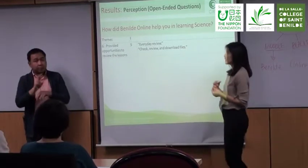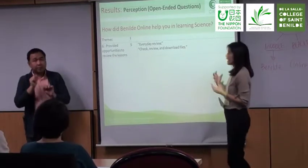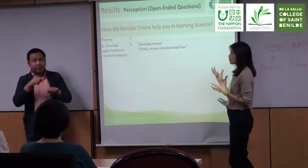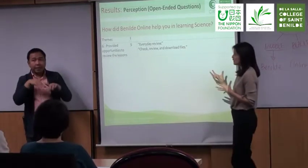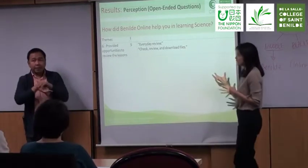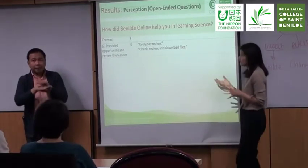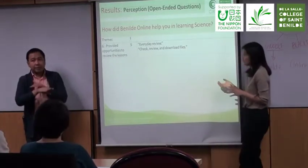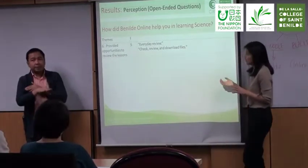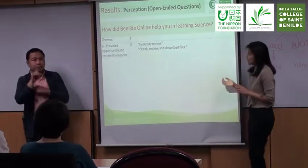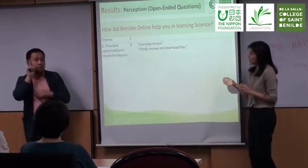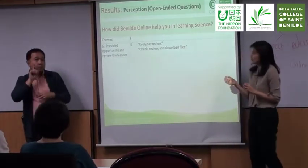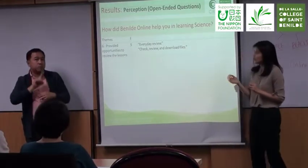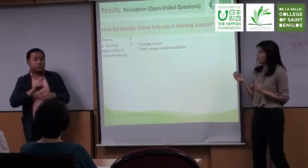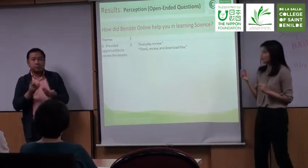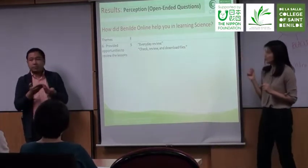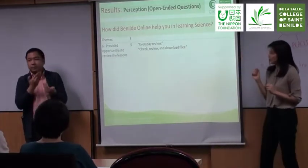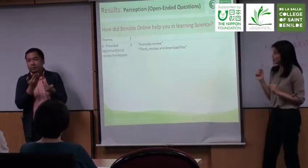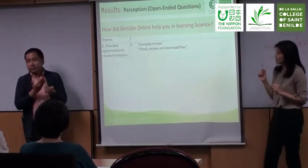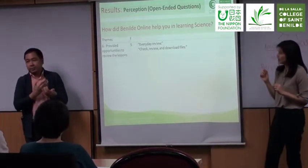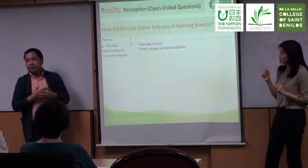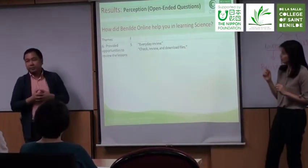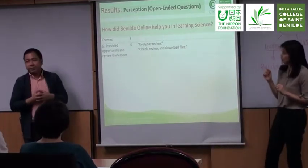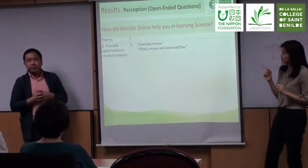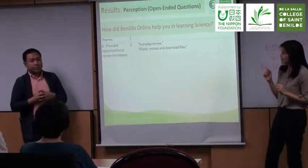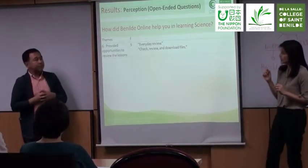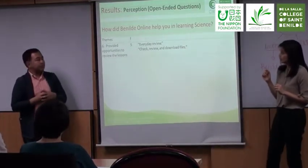references that they're actually,